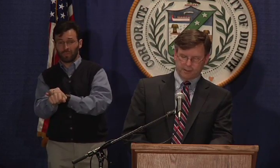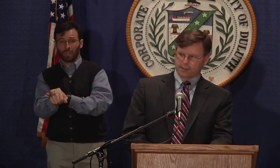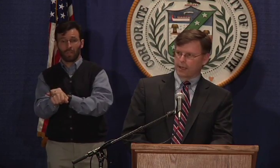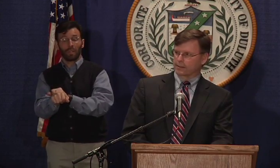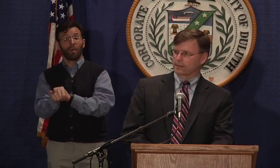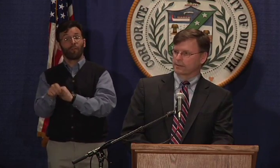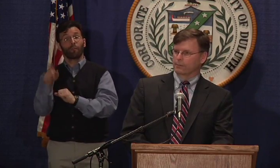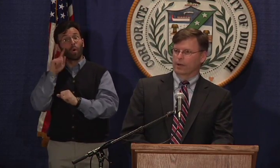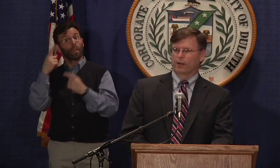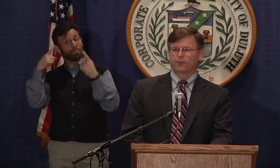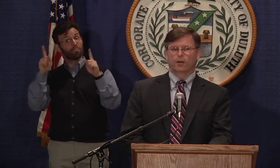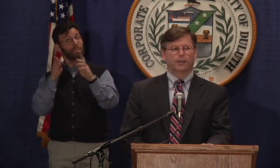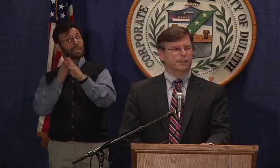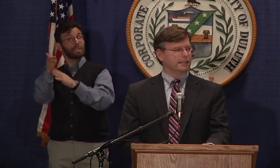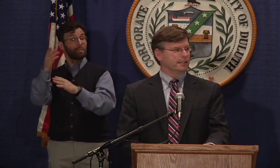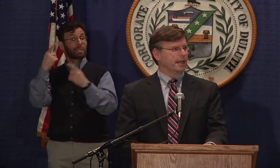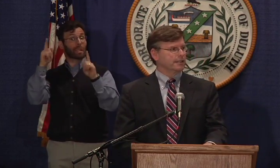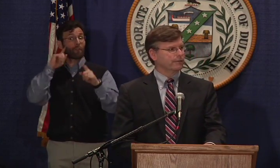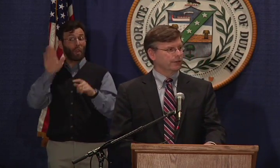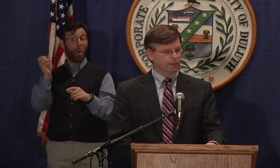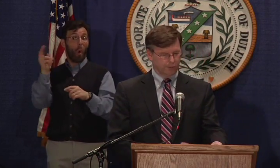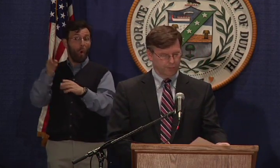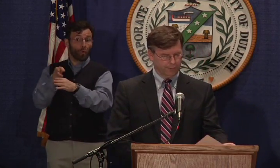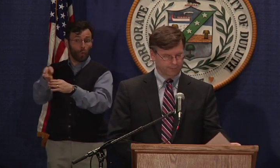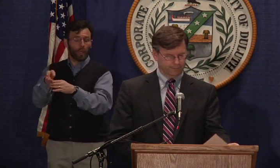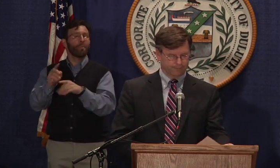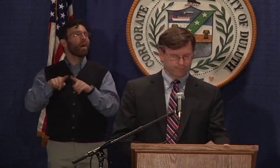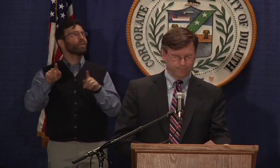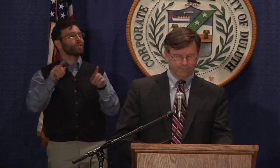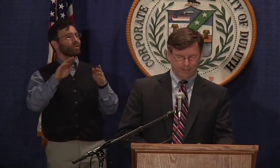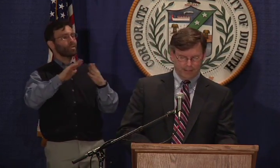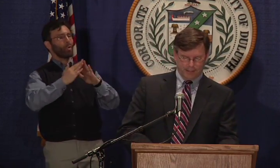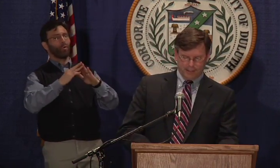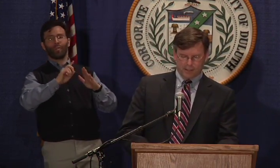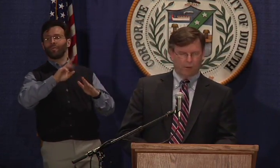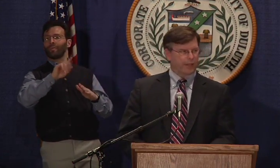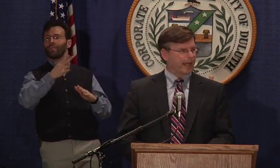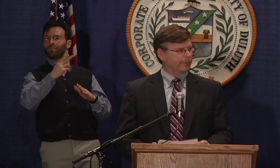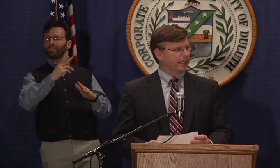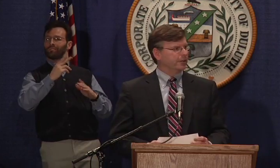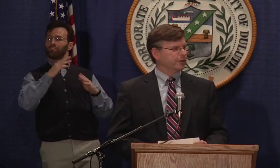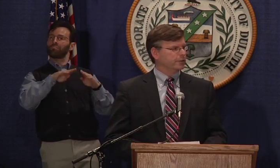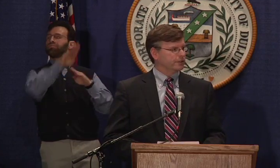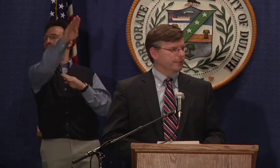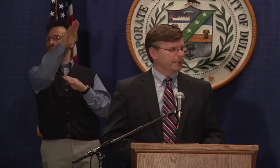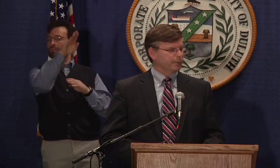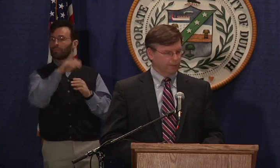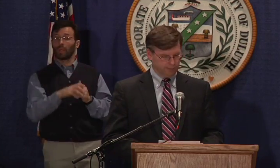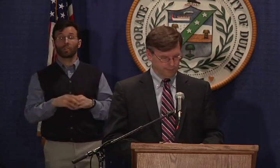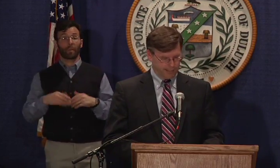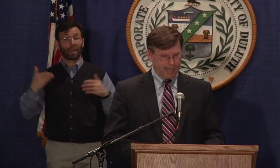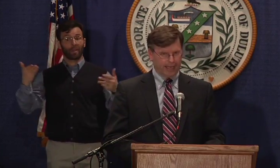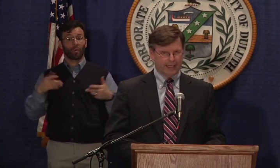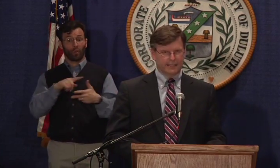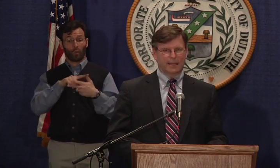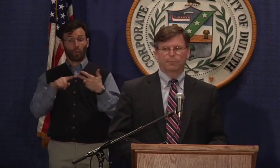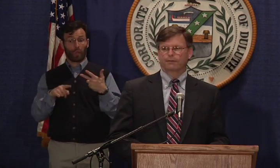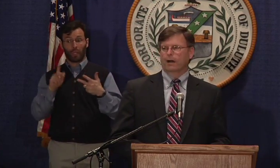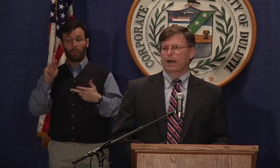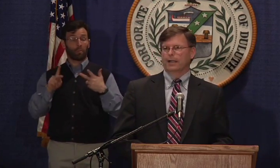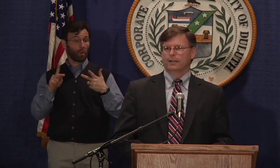own career success, but also in the success for Duluth. So with that, I'm going to introduce three people